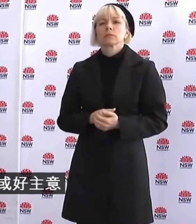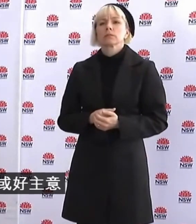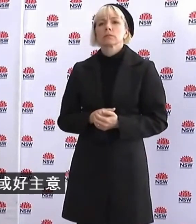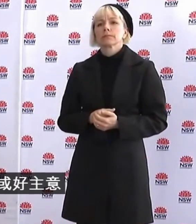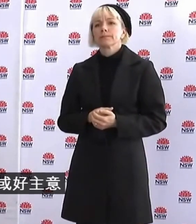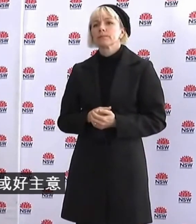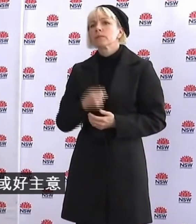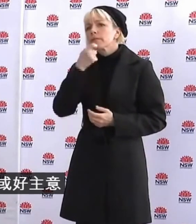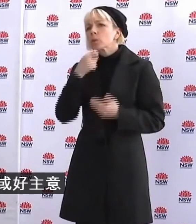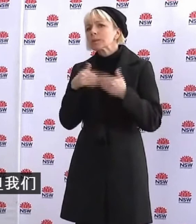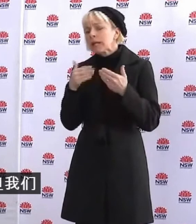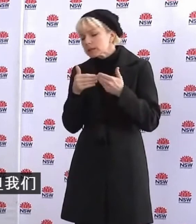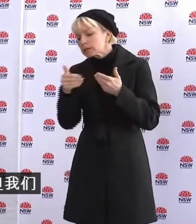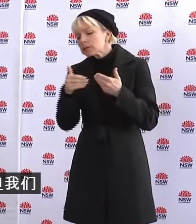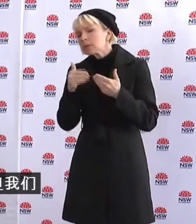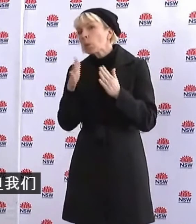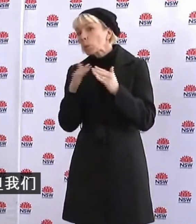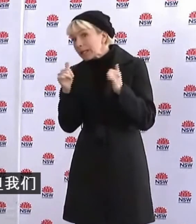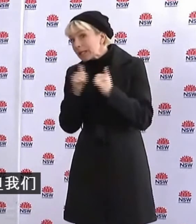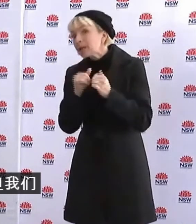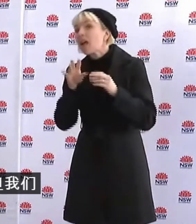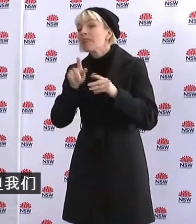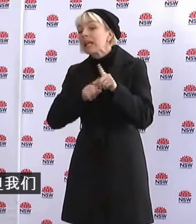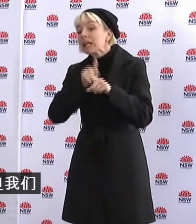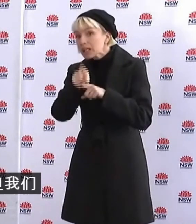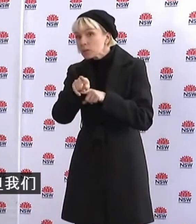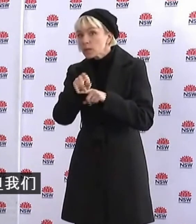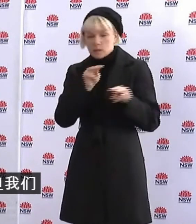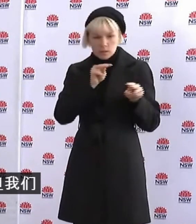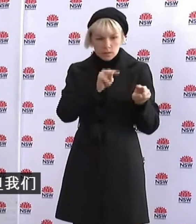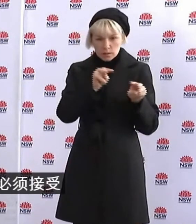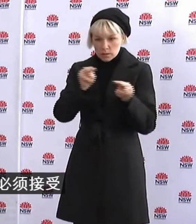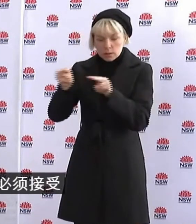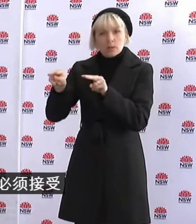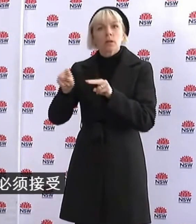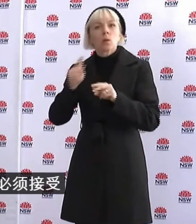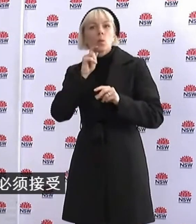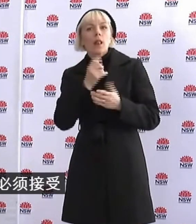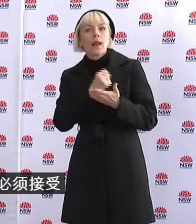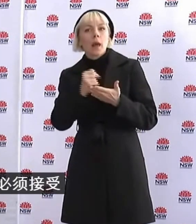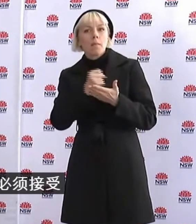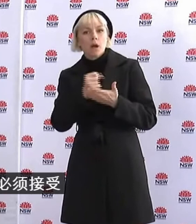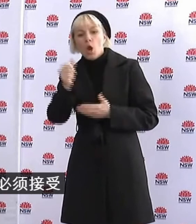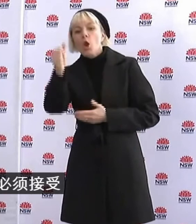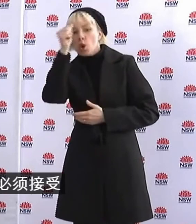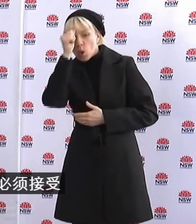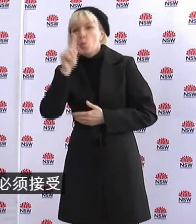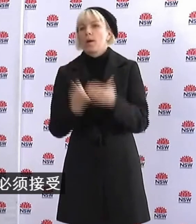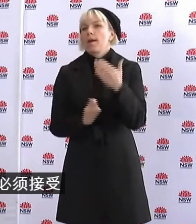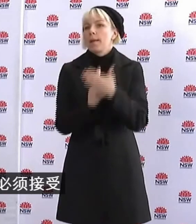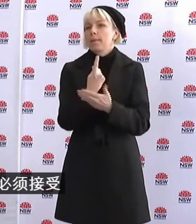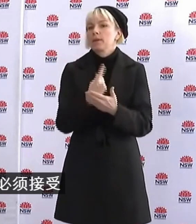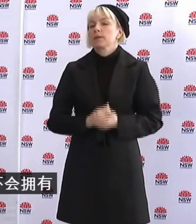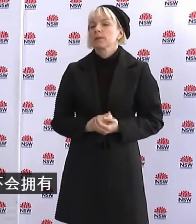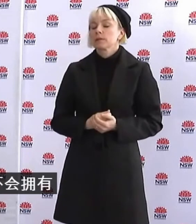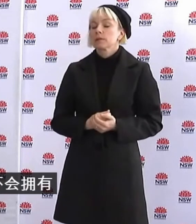the weekend and early next week as to what the numbers look like. But we also have to accept, given the trend,